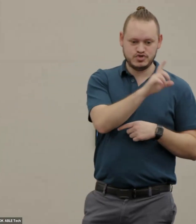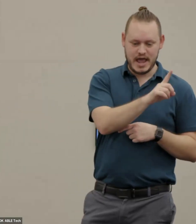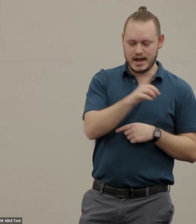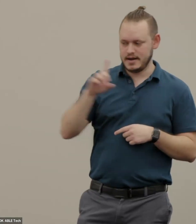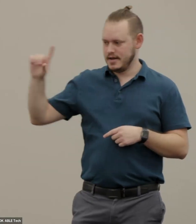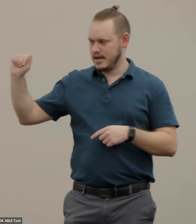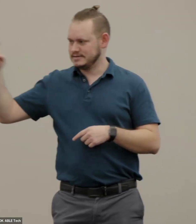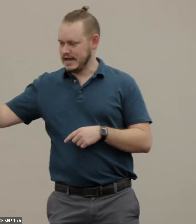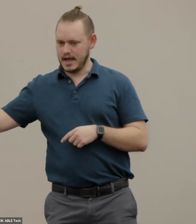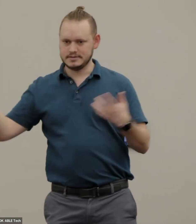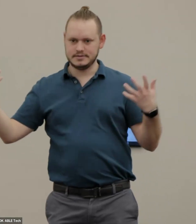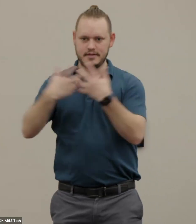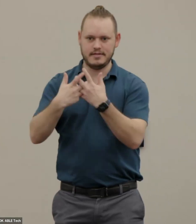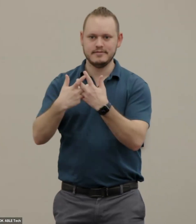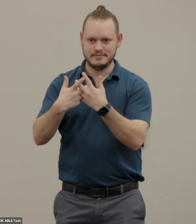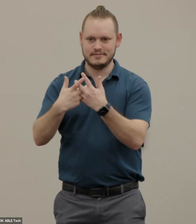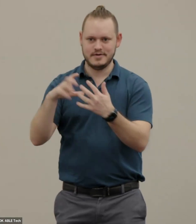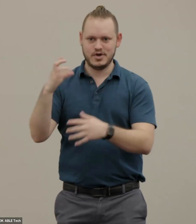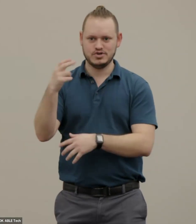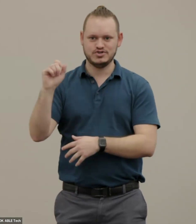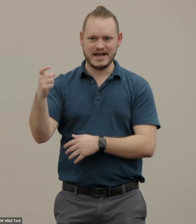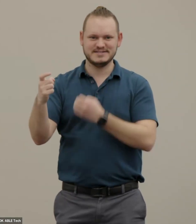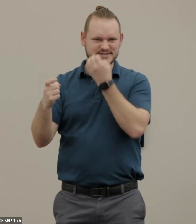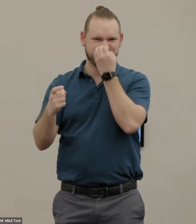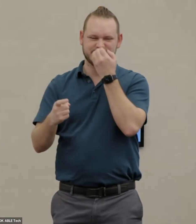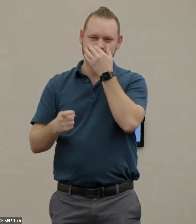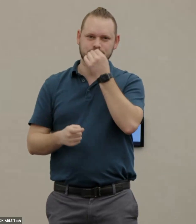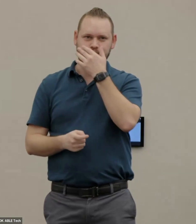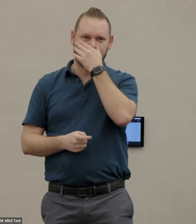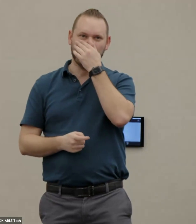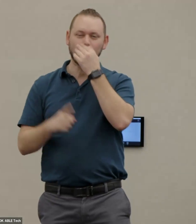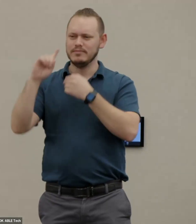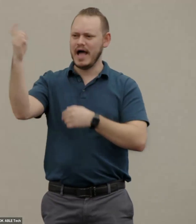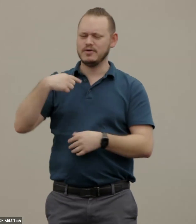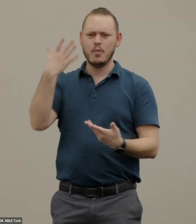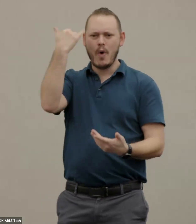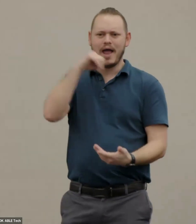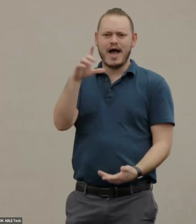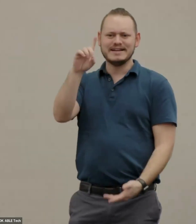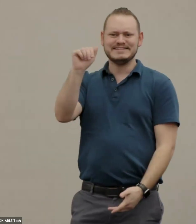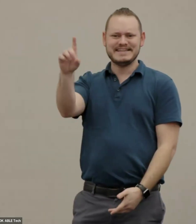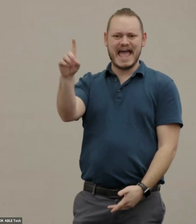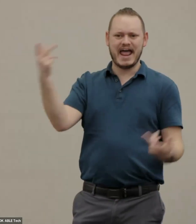name. We went with Chax. Somebody asked us why we didn't go with Dad.